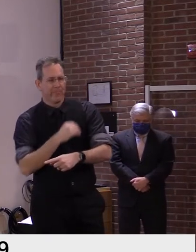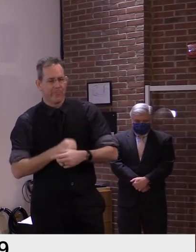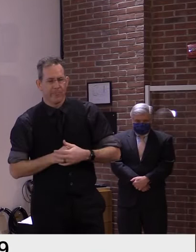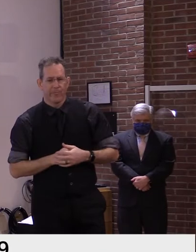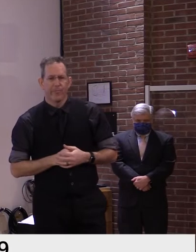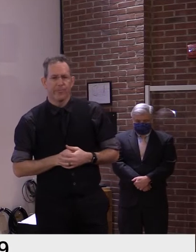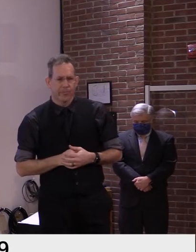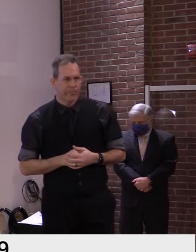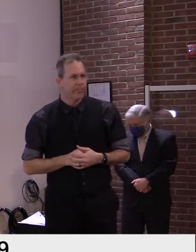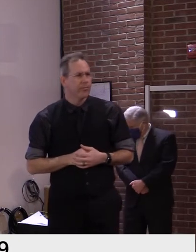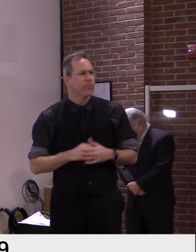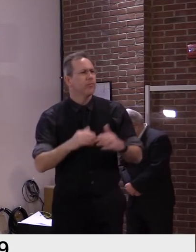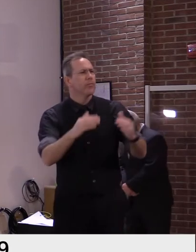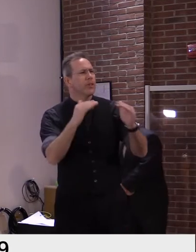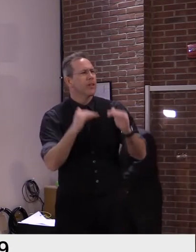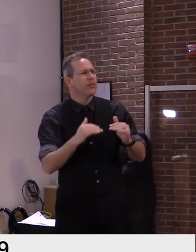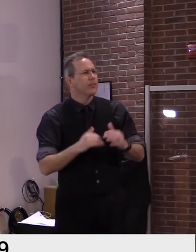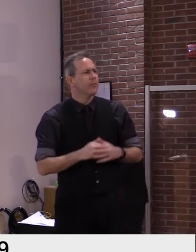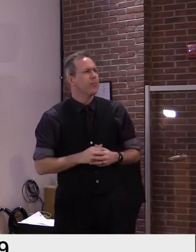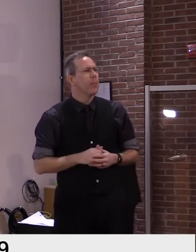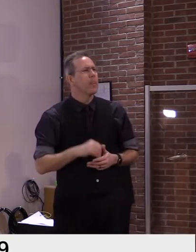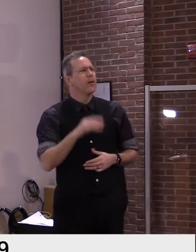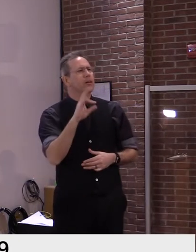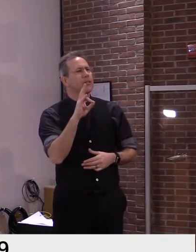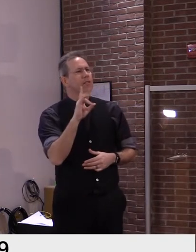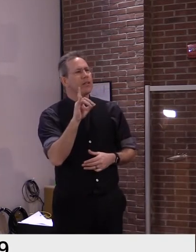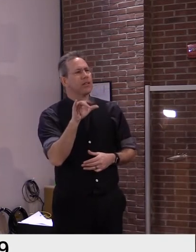Ann Wallace Allen, 7 days.